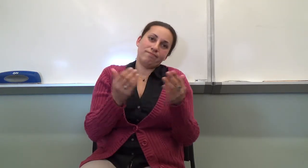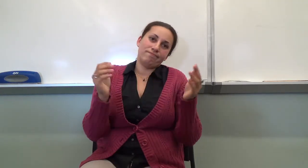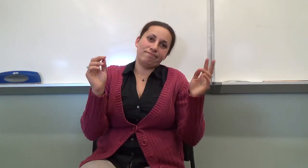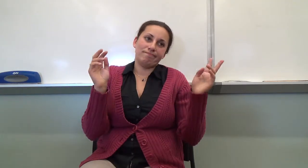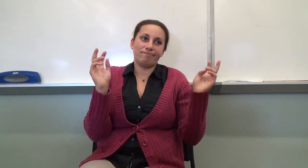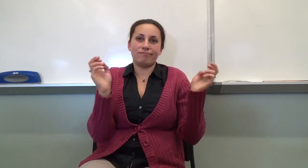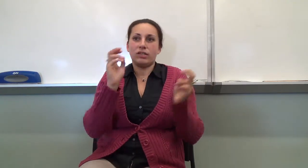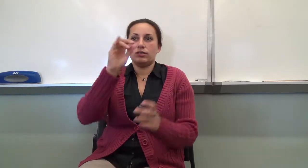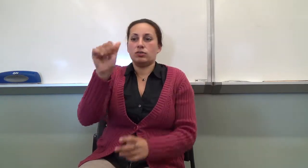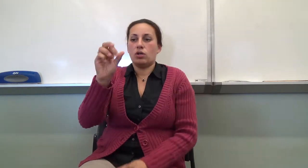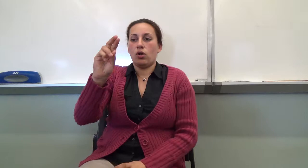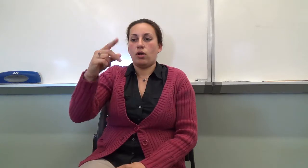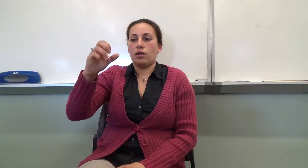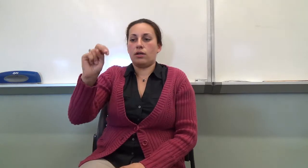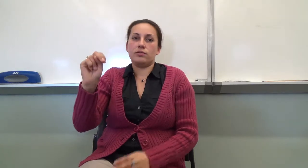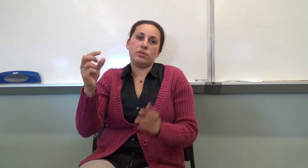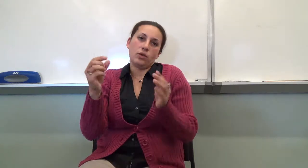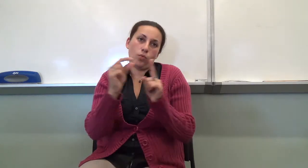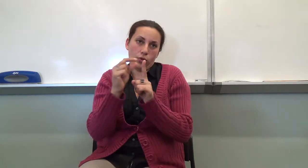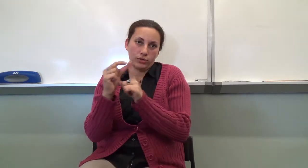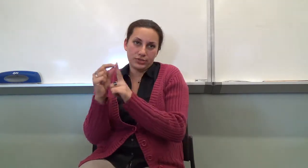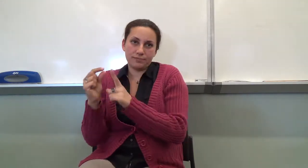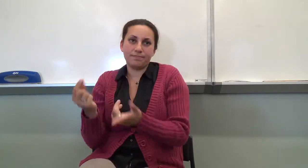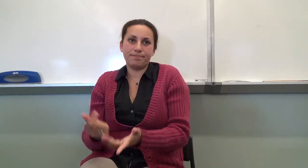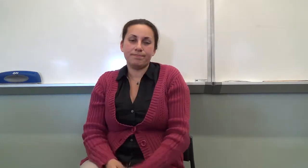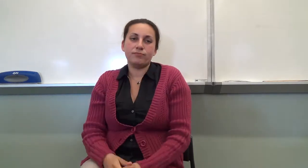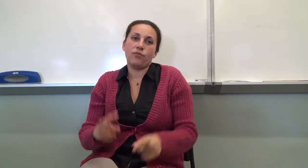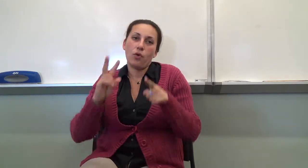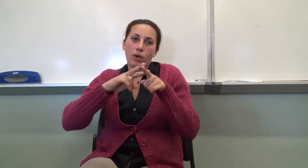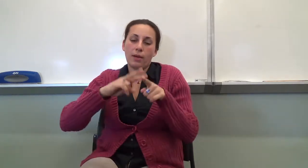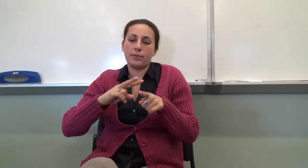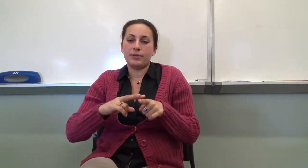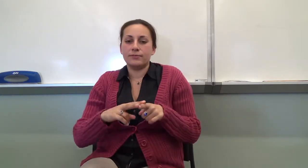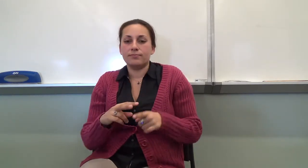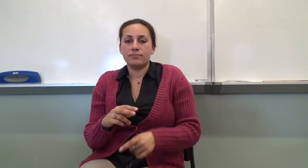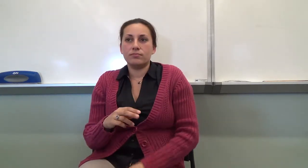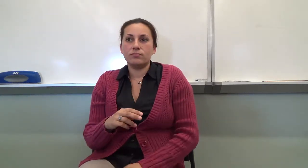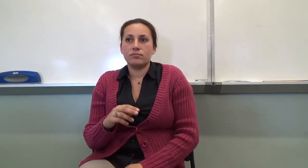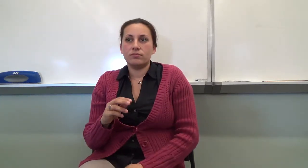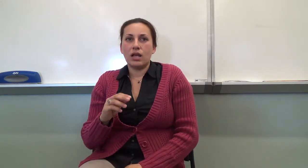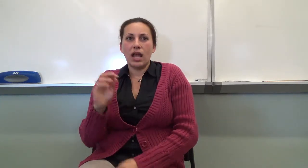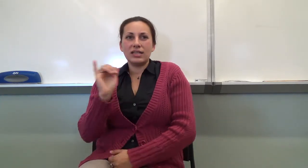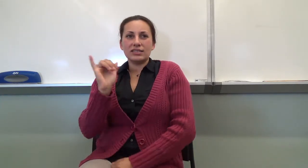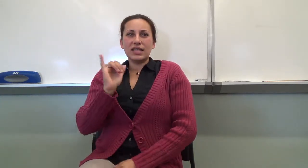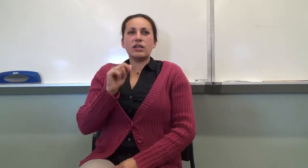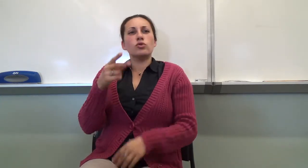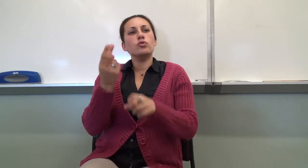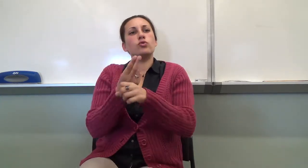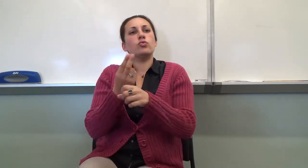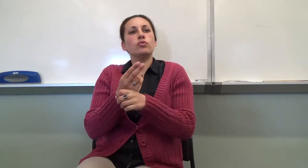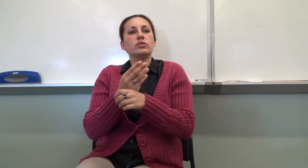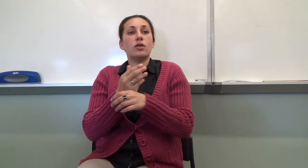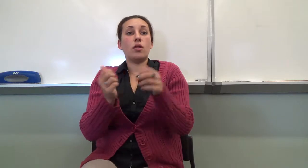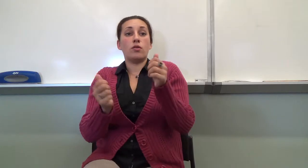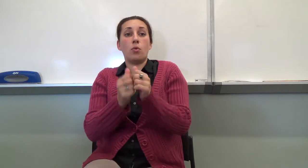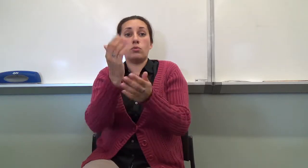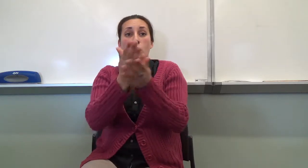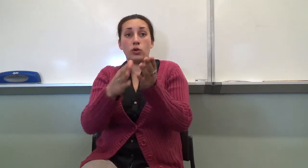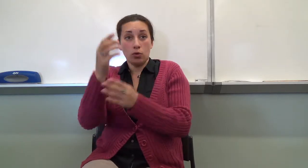learn. And also, it is a bit right-brained in the sense that you have to be able to see relationships as well